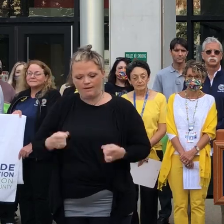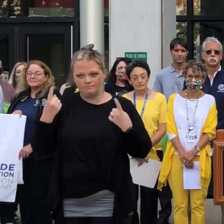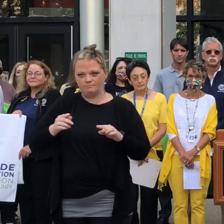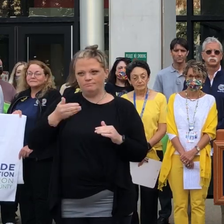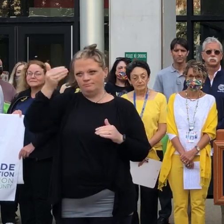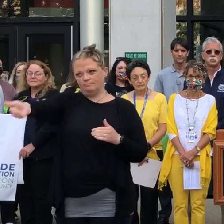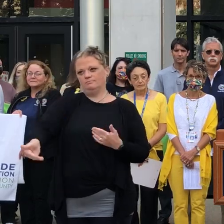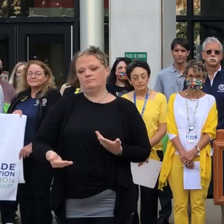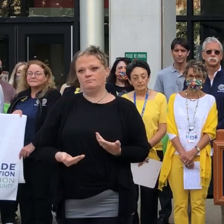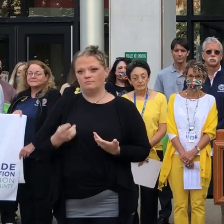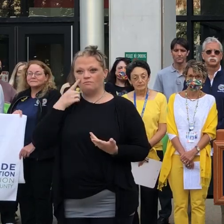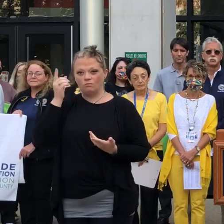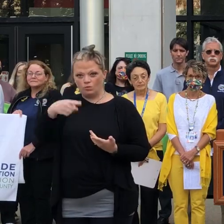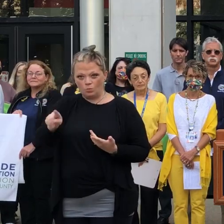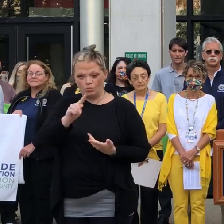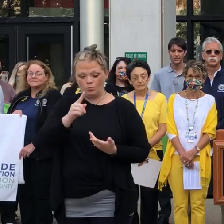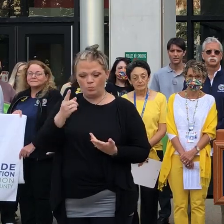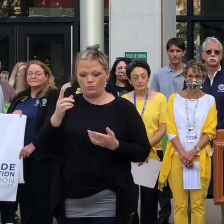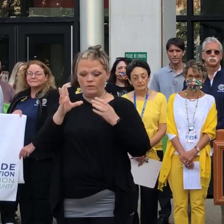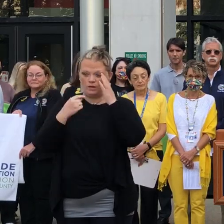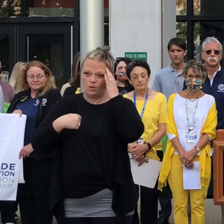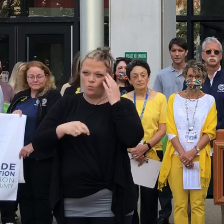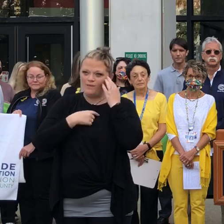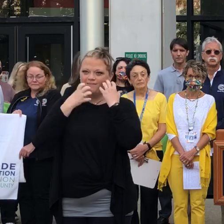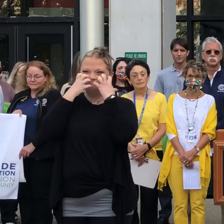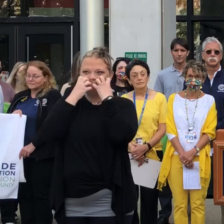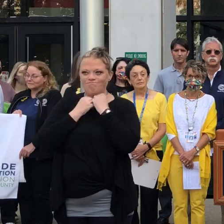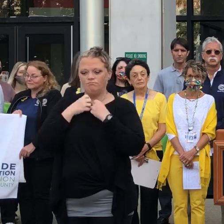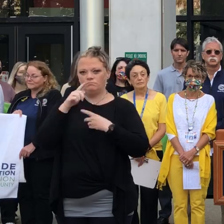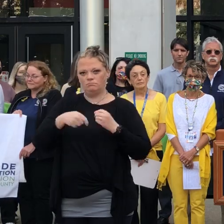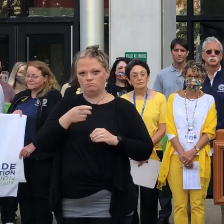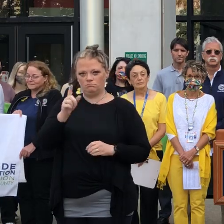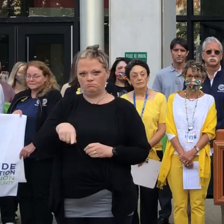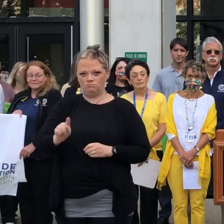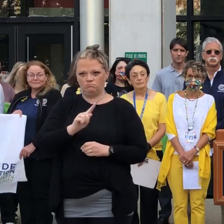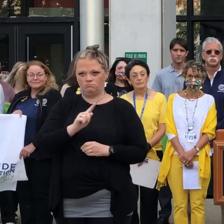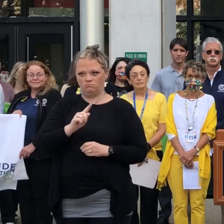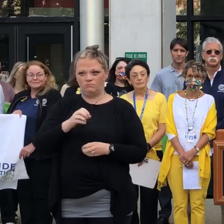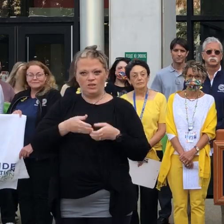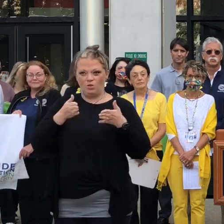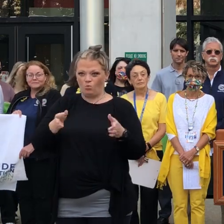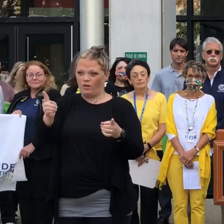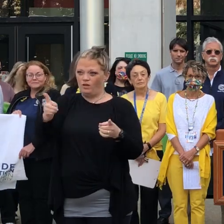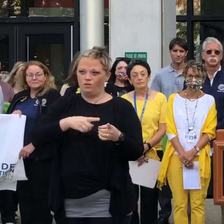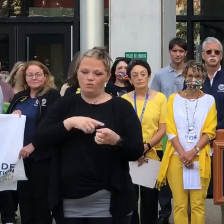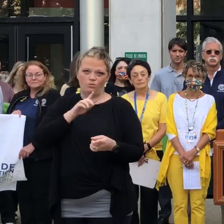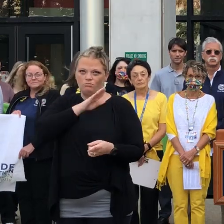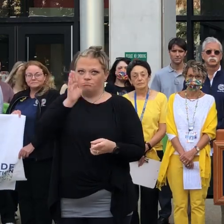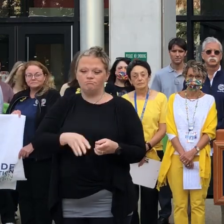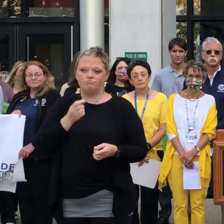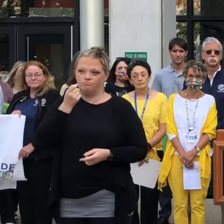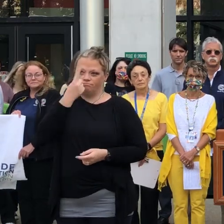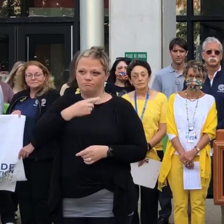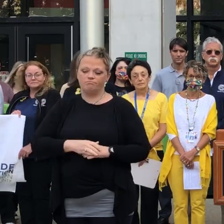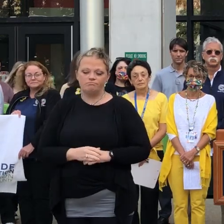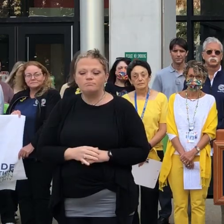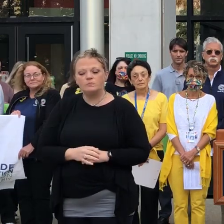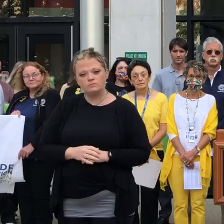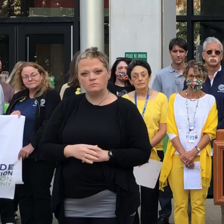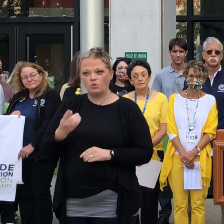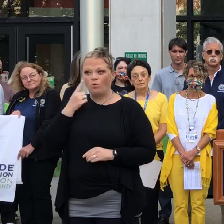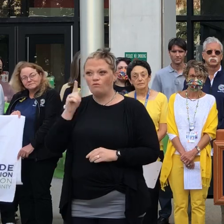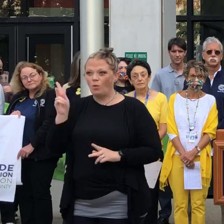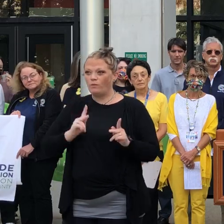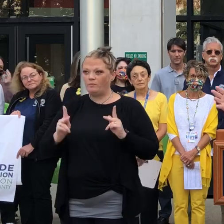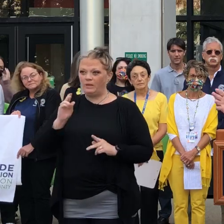you. And we care about you in a way that you will never understand. So on behalf of the people